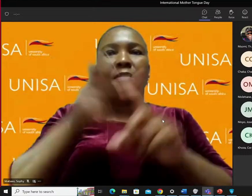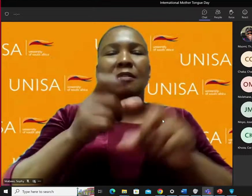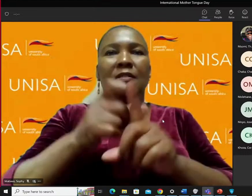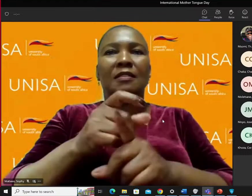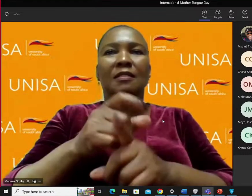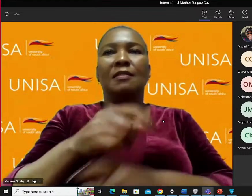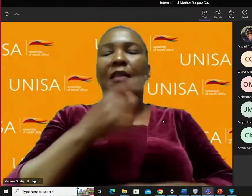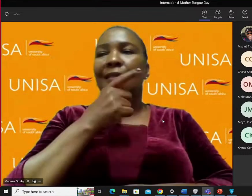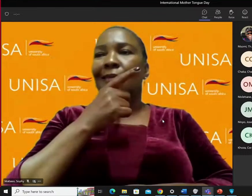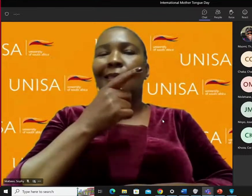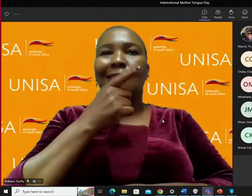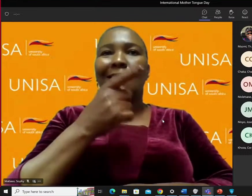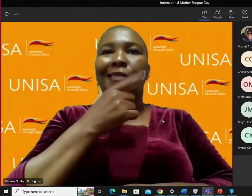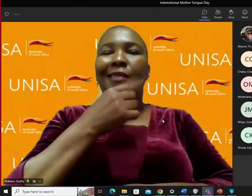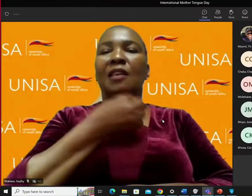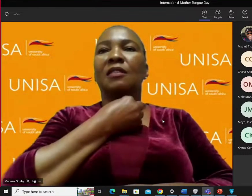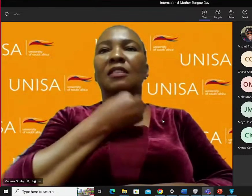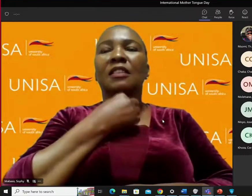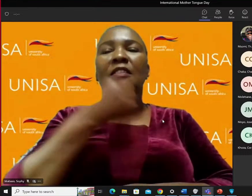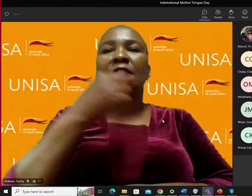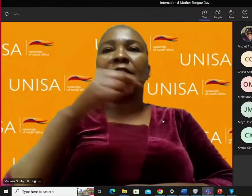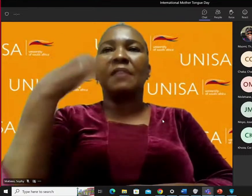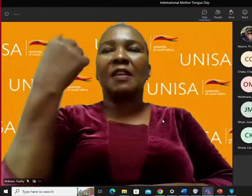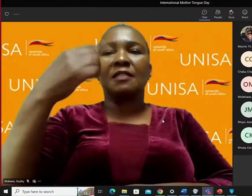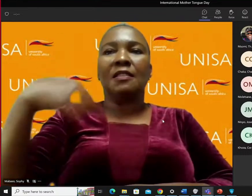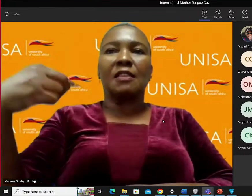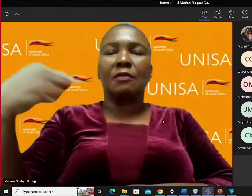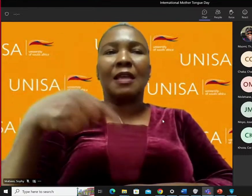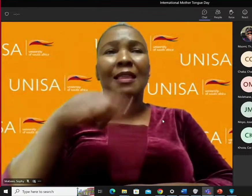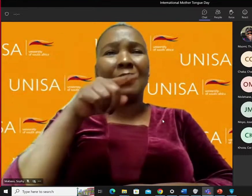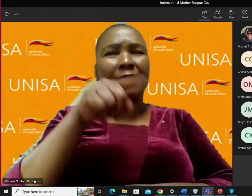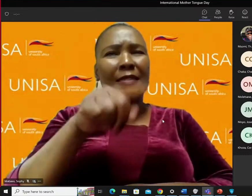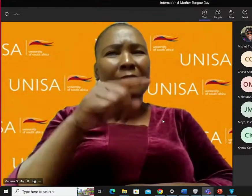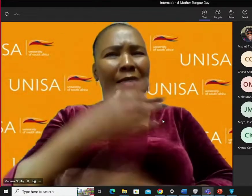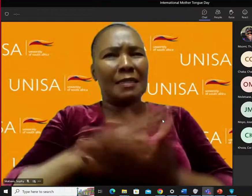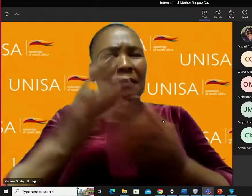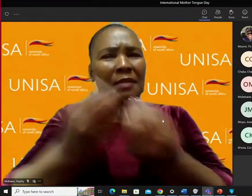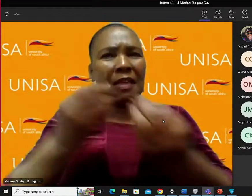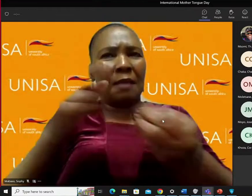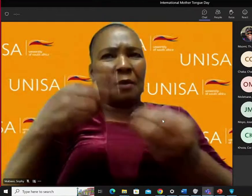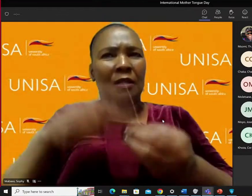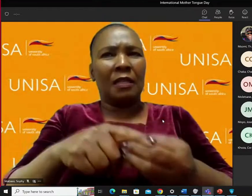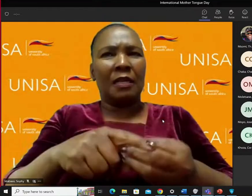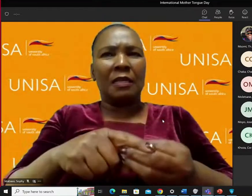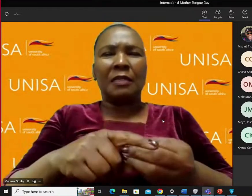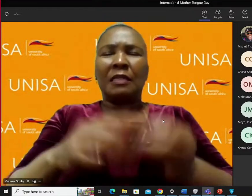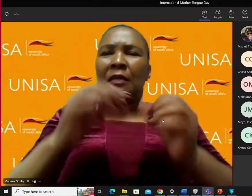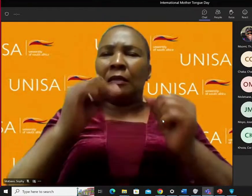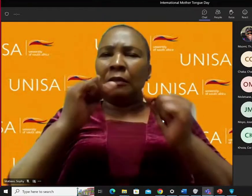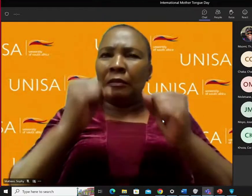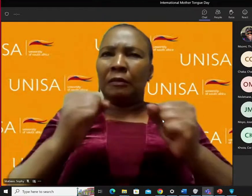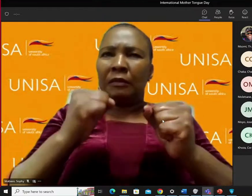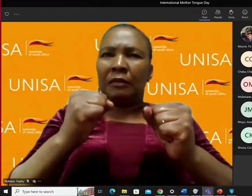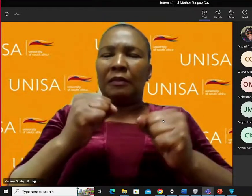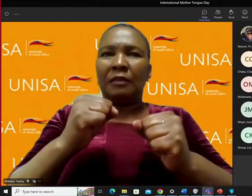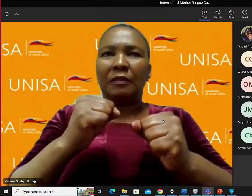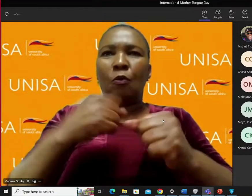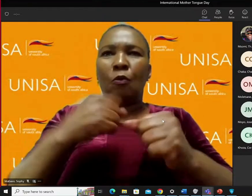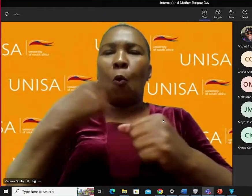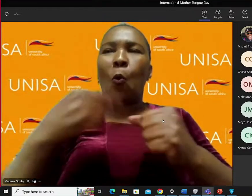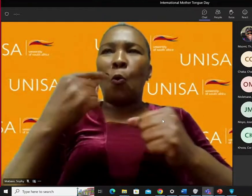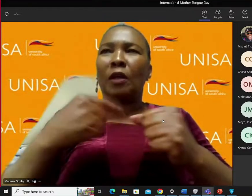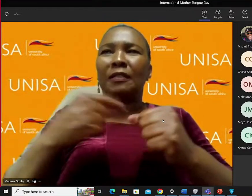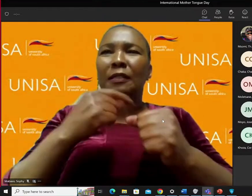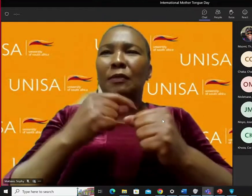first language. Something about that stuck with me. So I've always been a big reader. So I was always going to write at some